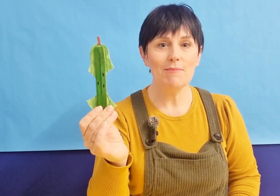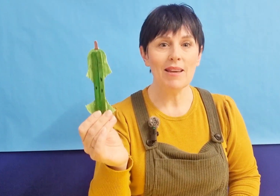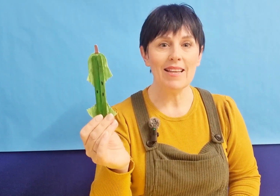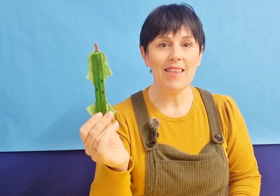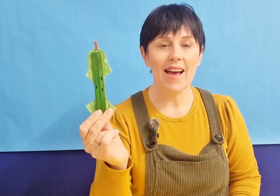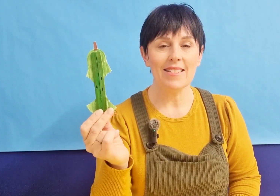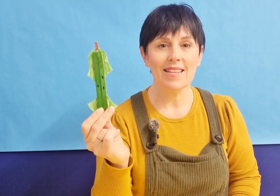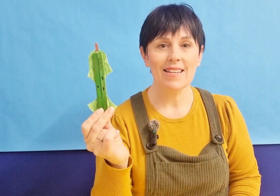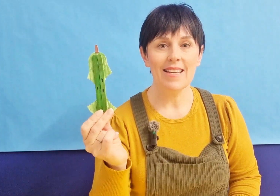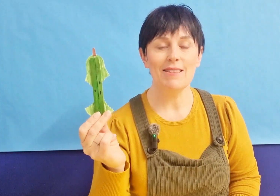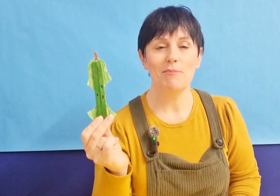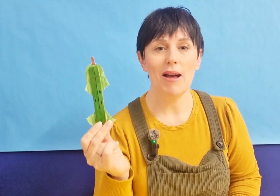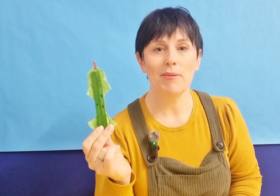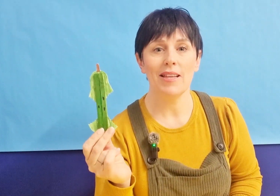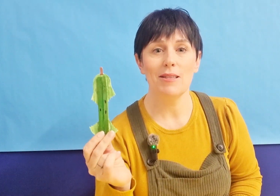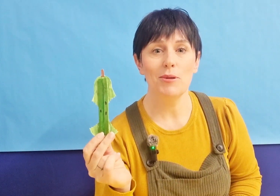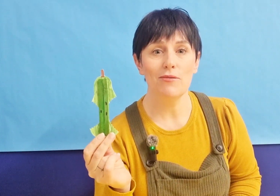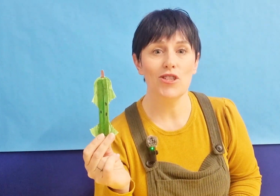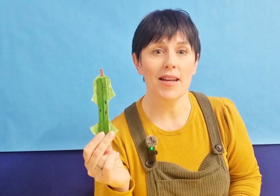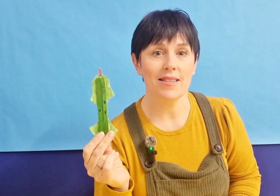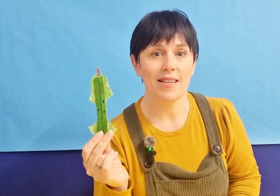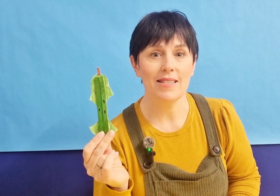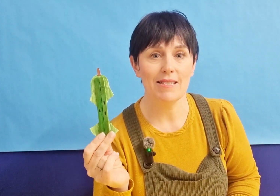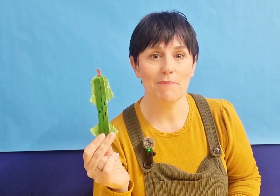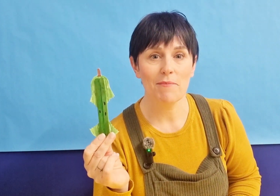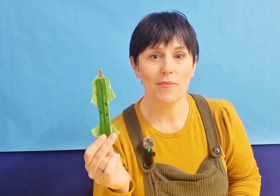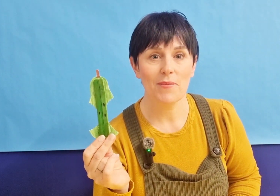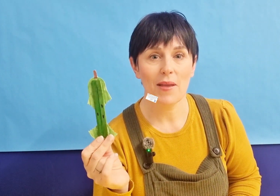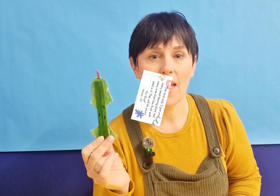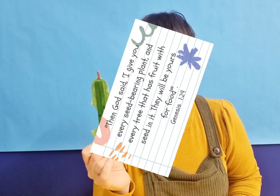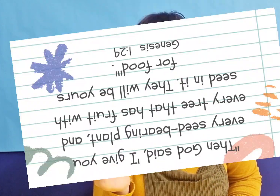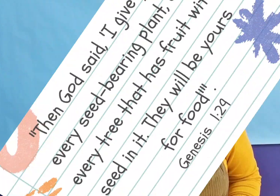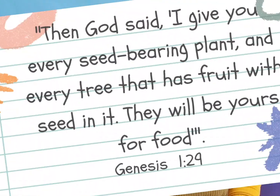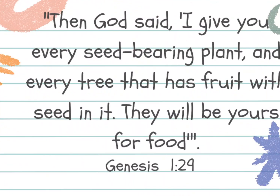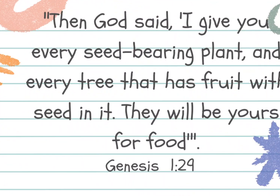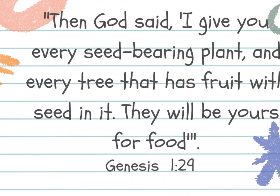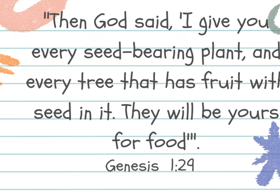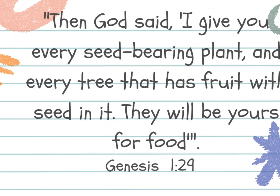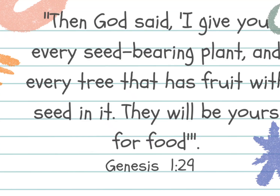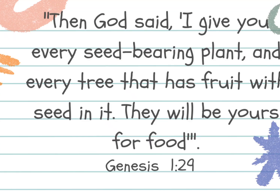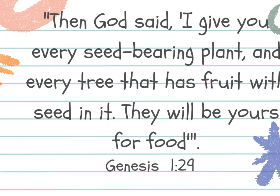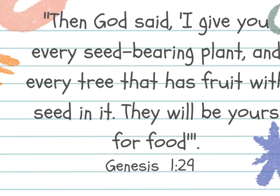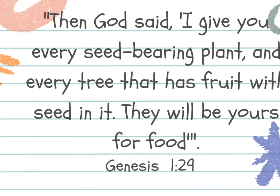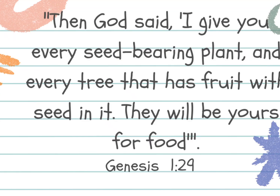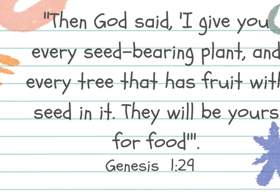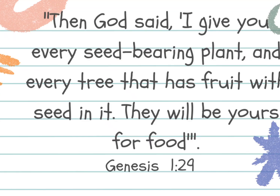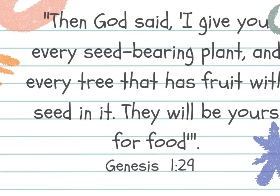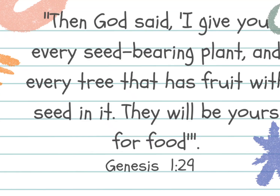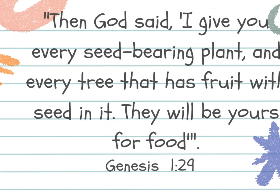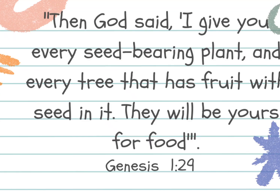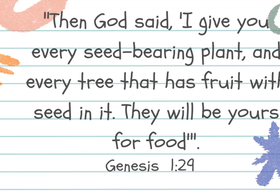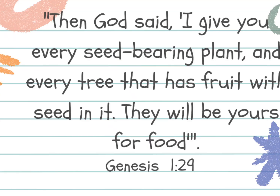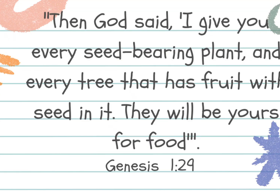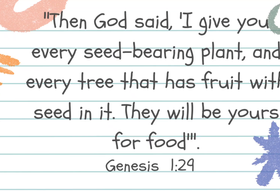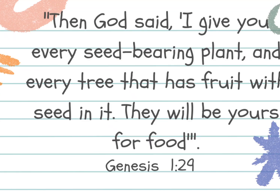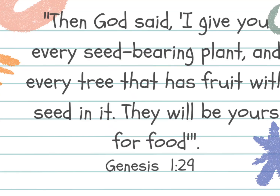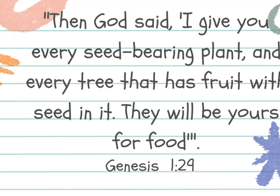me that in the Bible, in the book of Genesis, it tells us God has given us all the